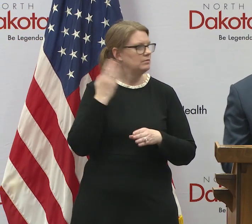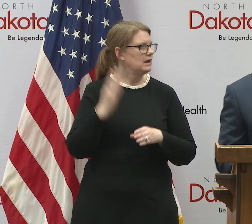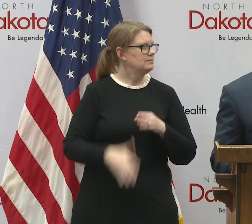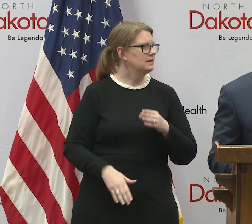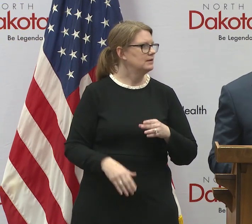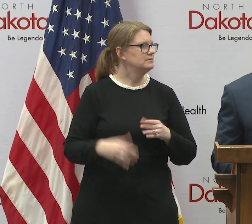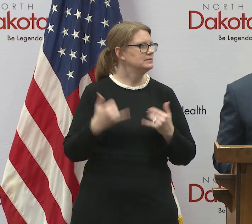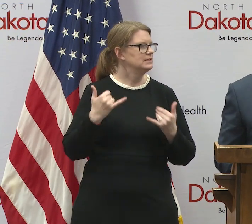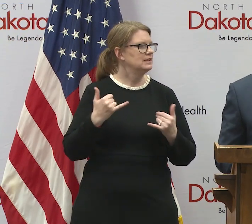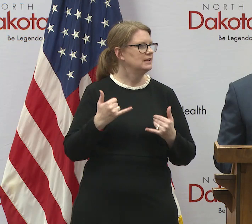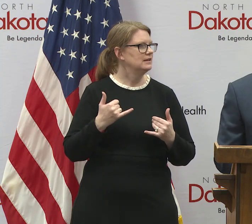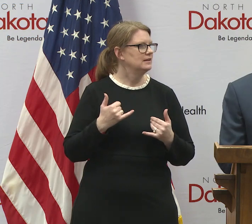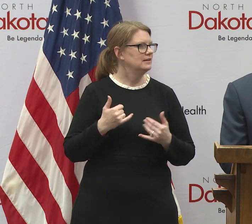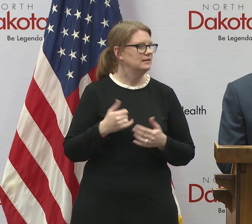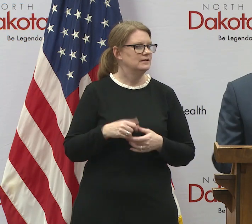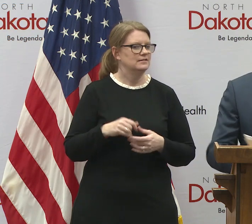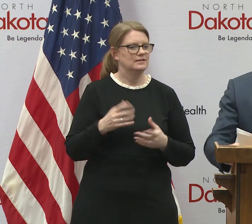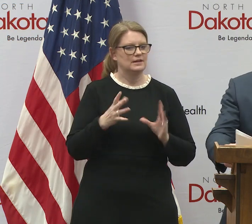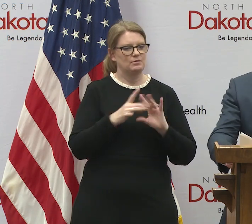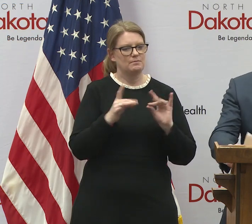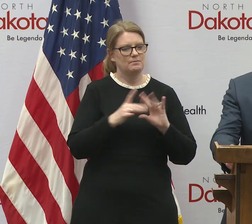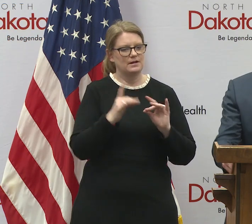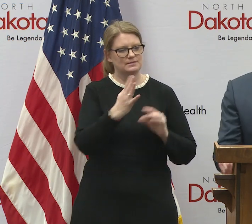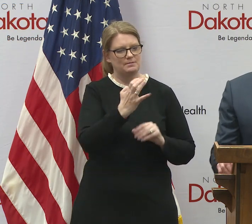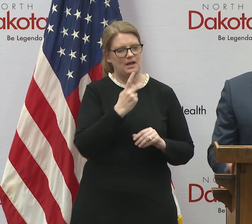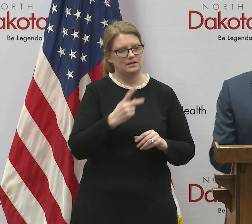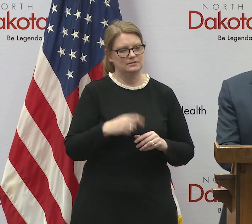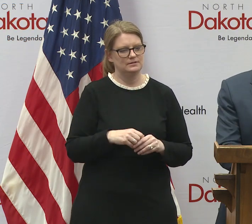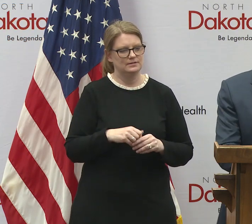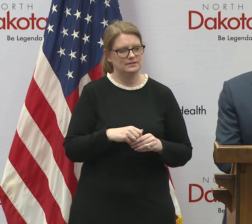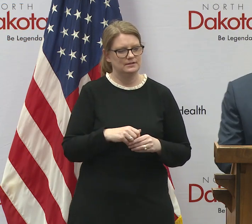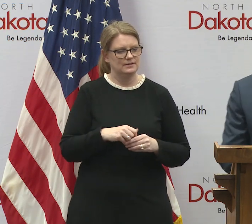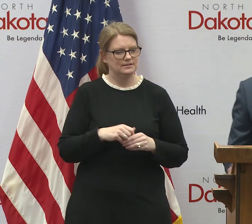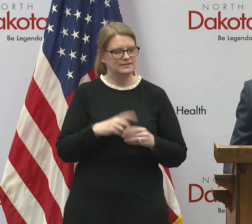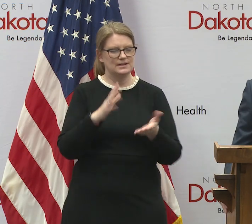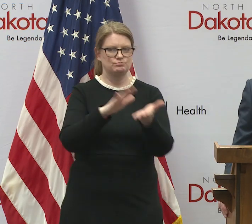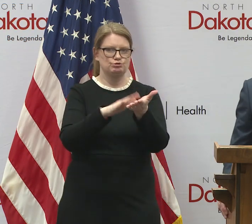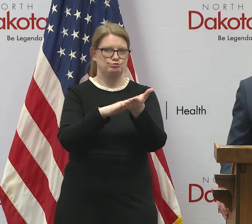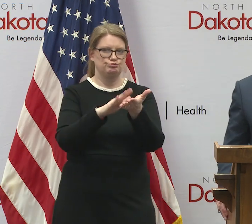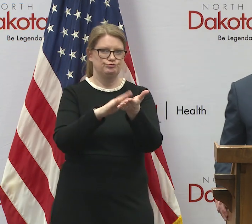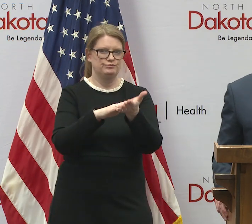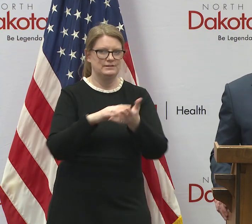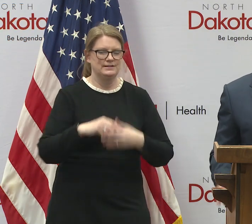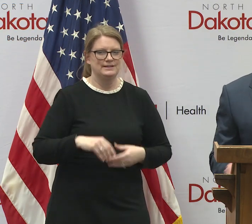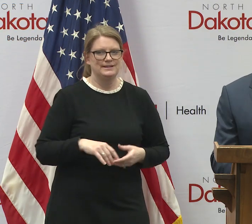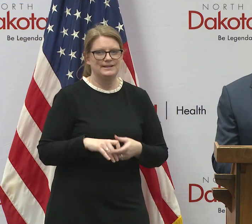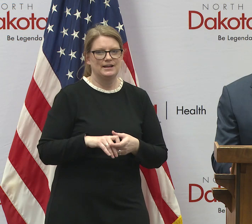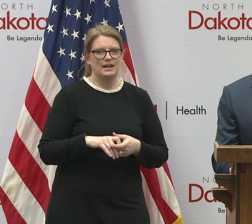I'll get some of my marks back from the General, but we want to give some shout outs.